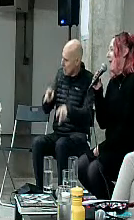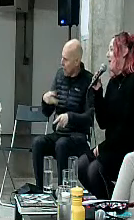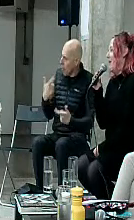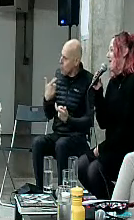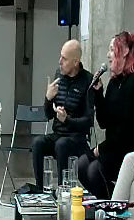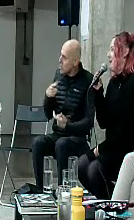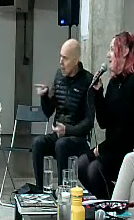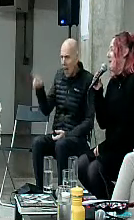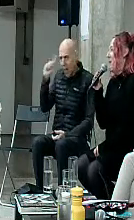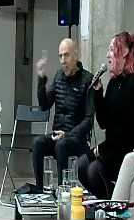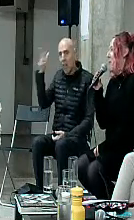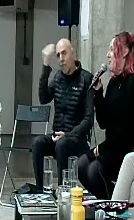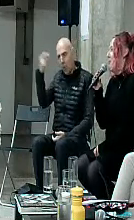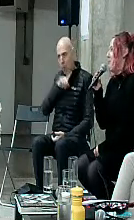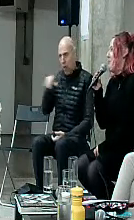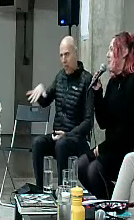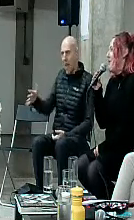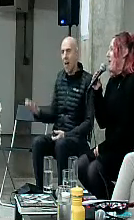we were there that day.